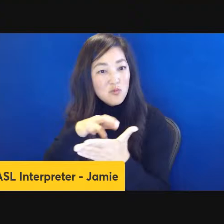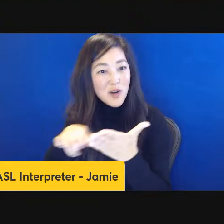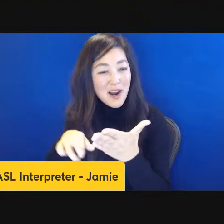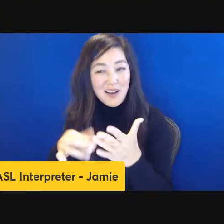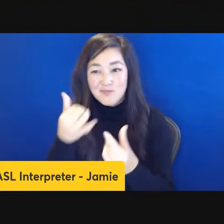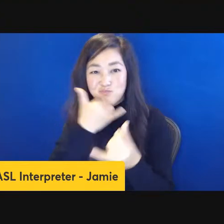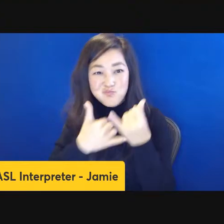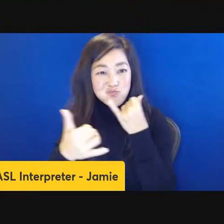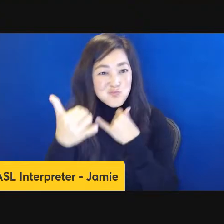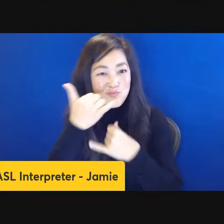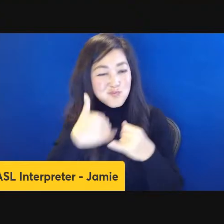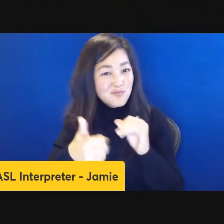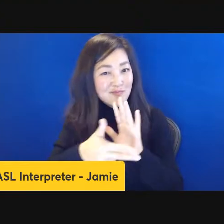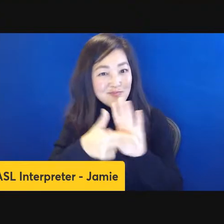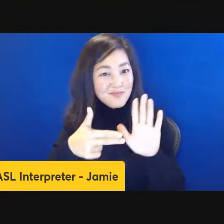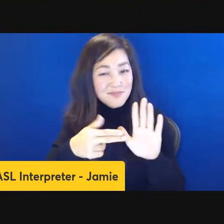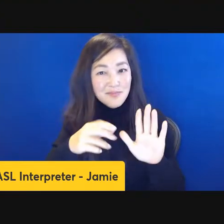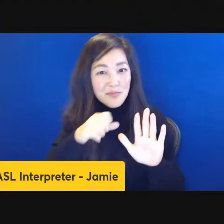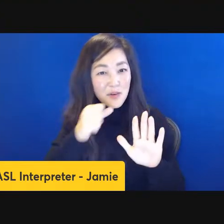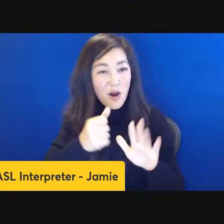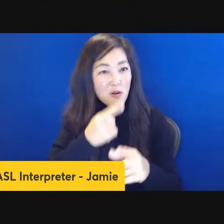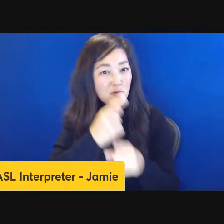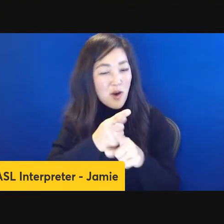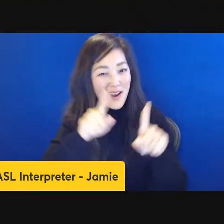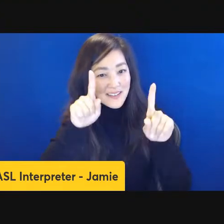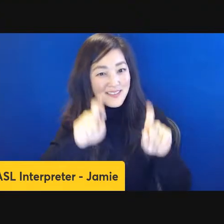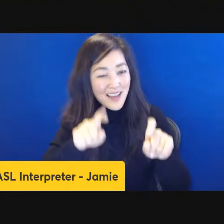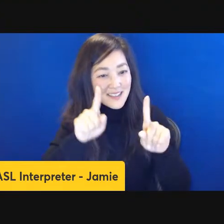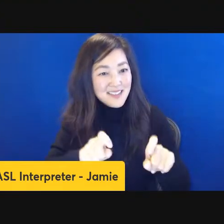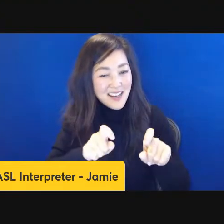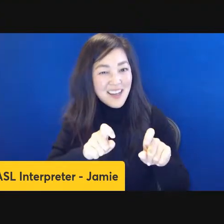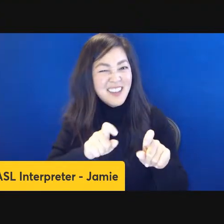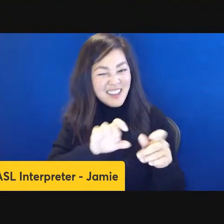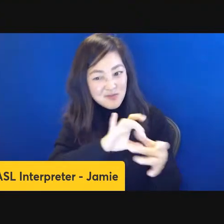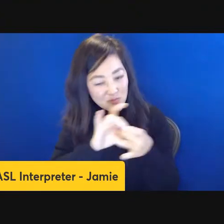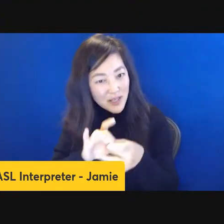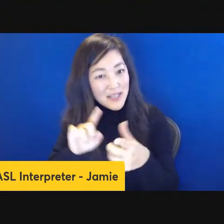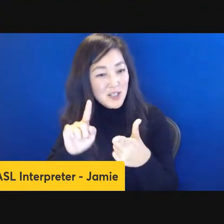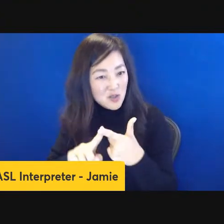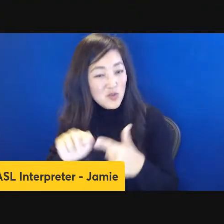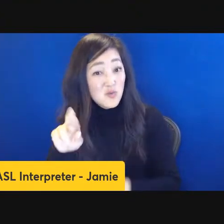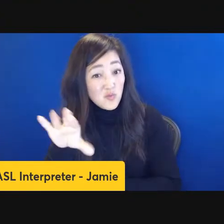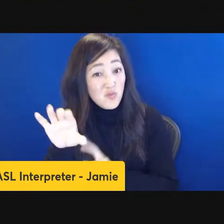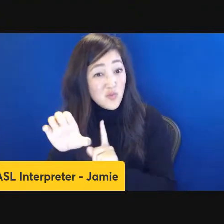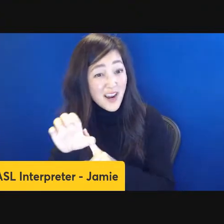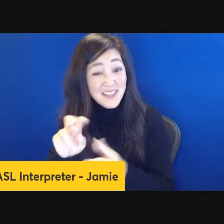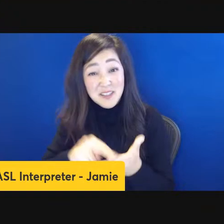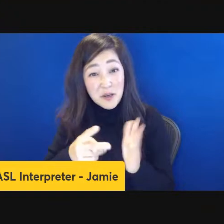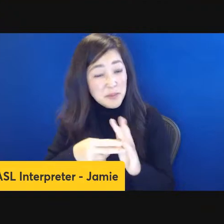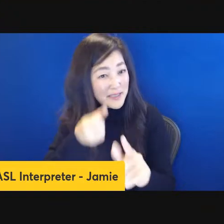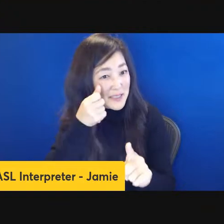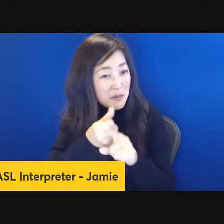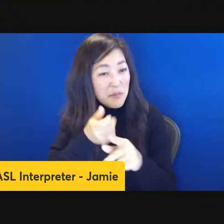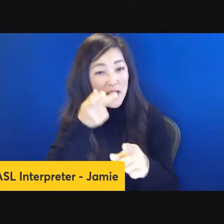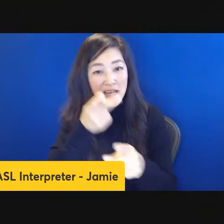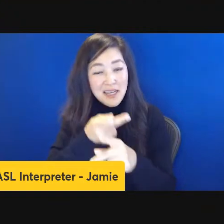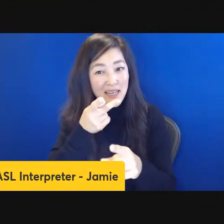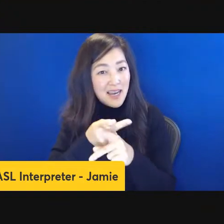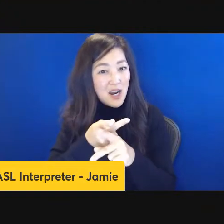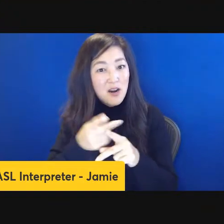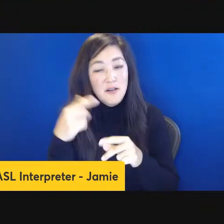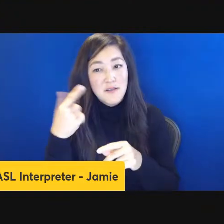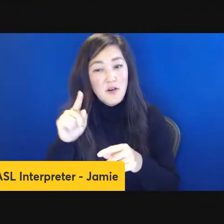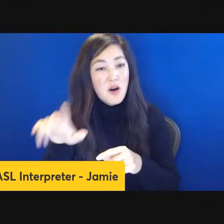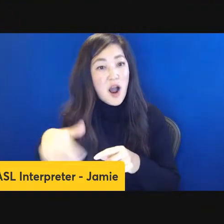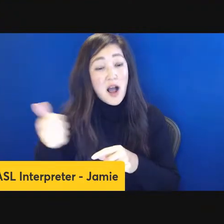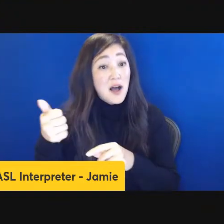pulmonology diagnostic tests that stem from race corrections can impact care received in a variety of other